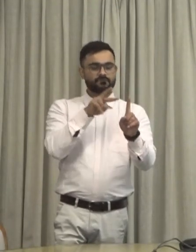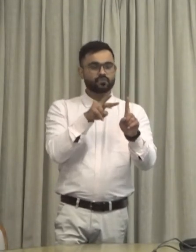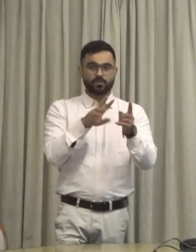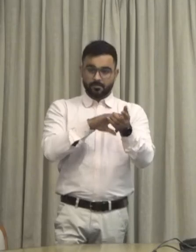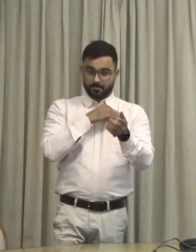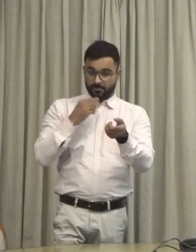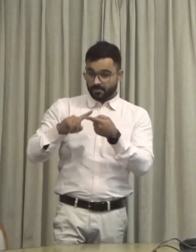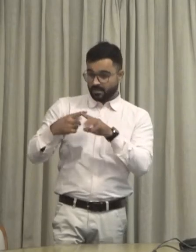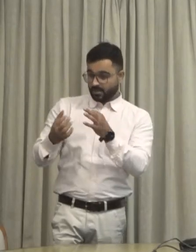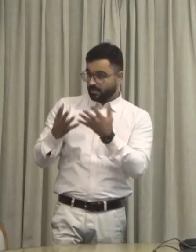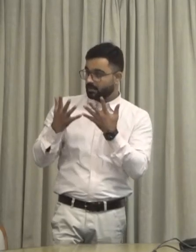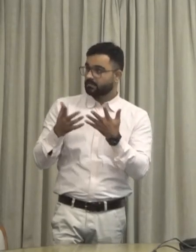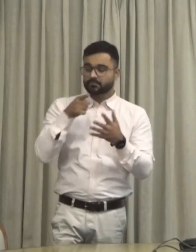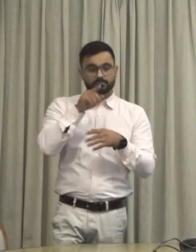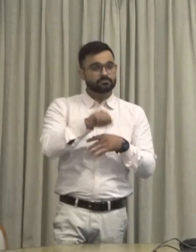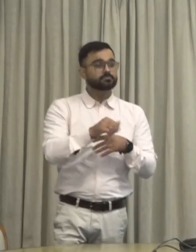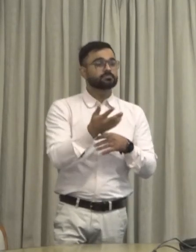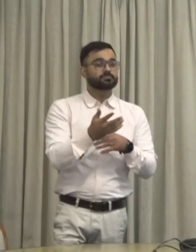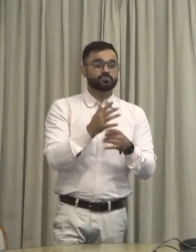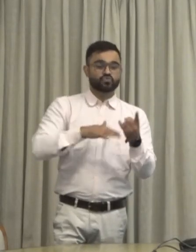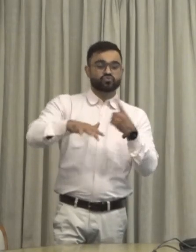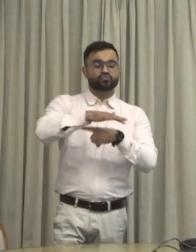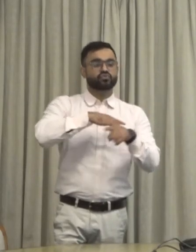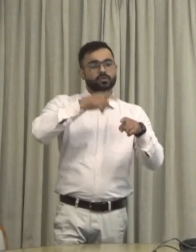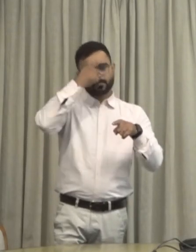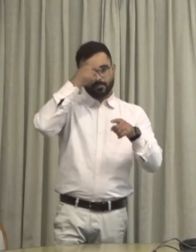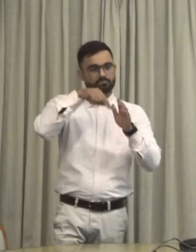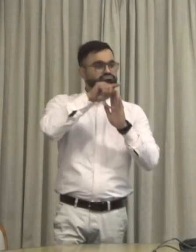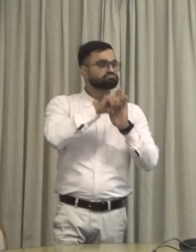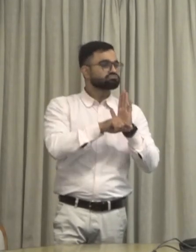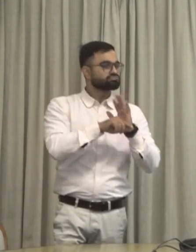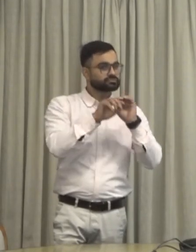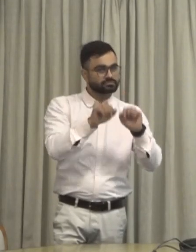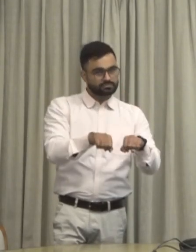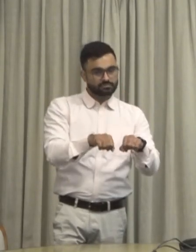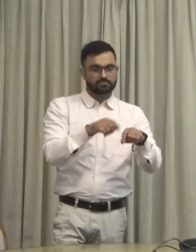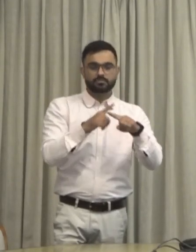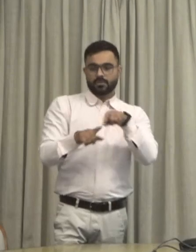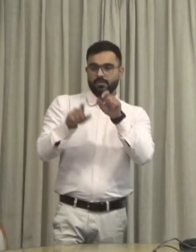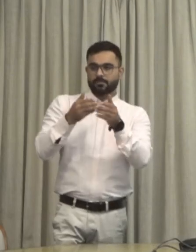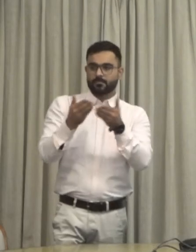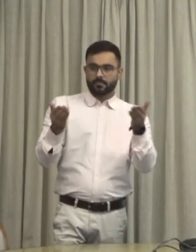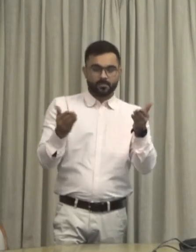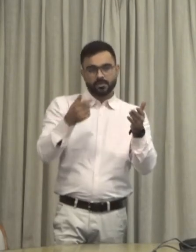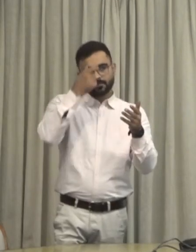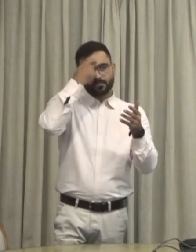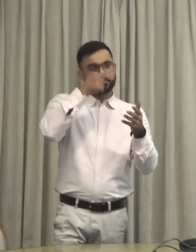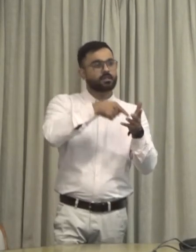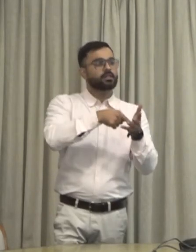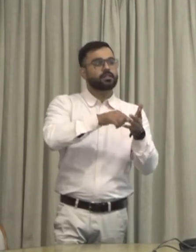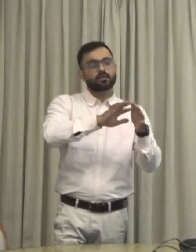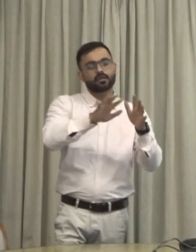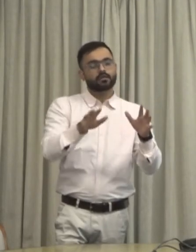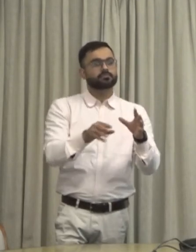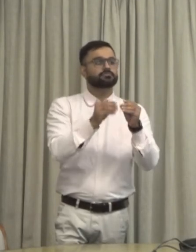medical expertise. It is a social issue, it's an ethical issue, it's a humanitarian issue, and all